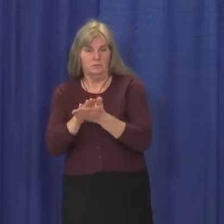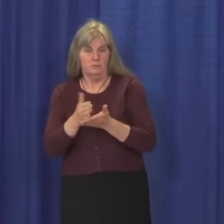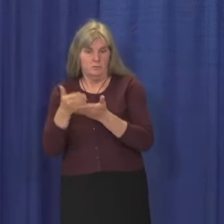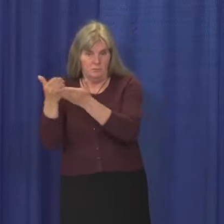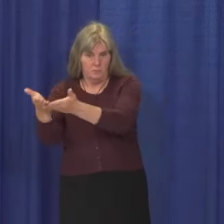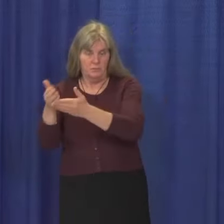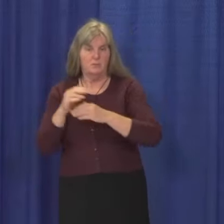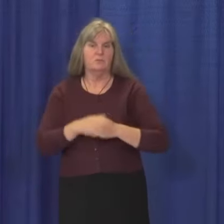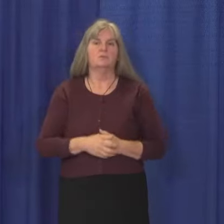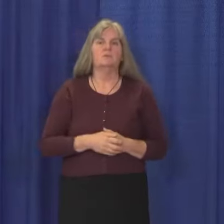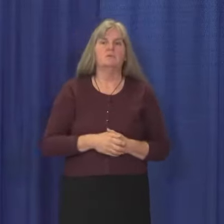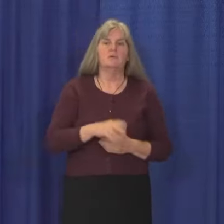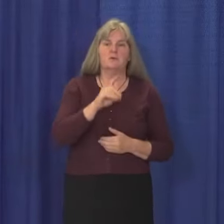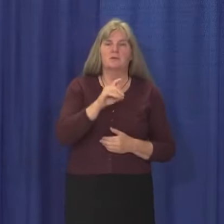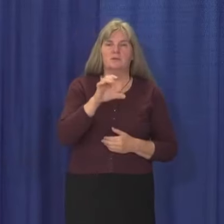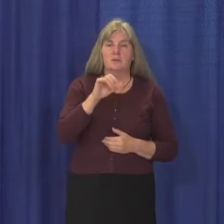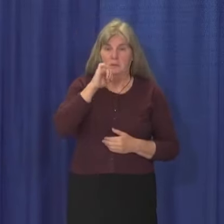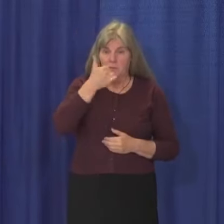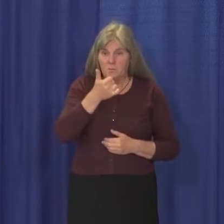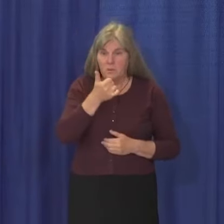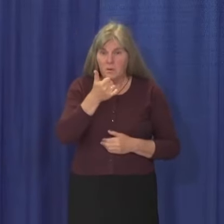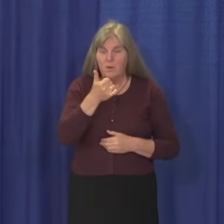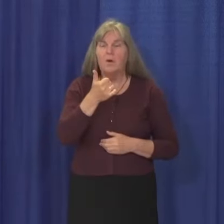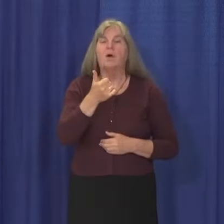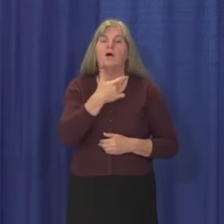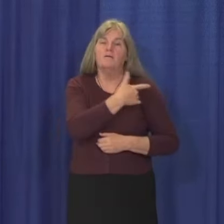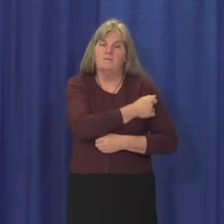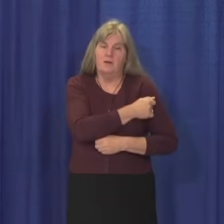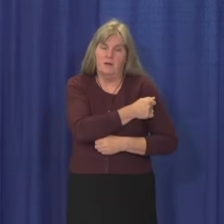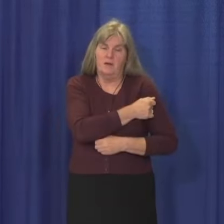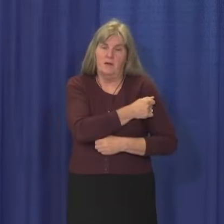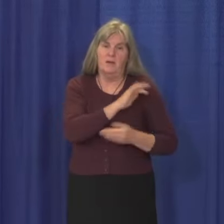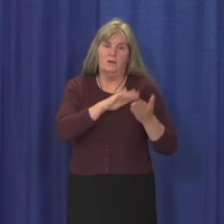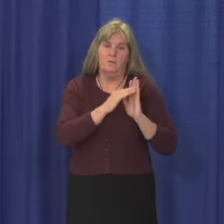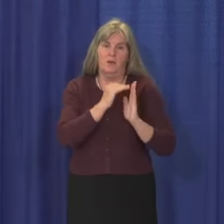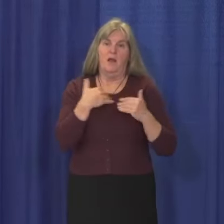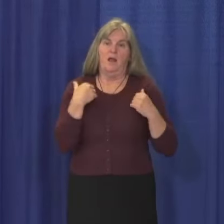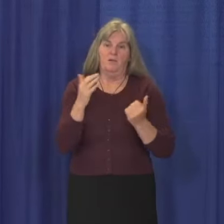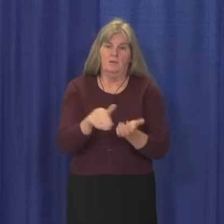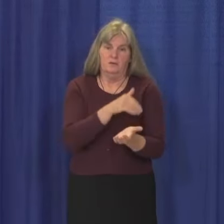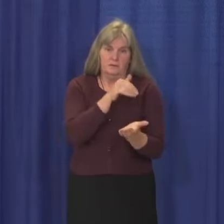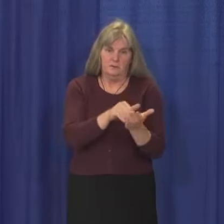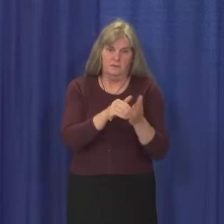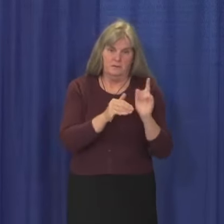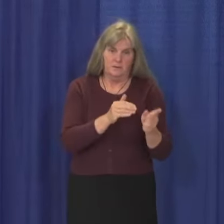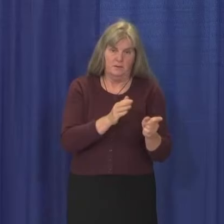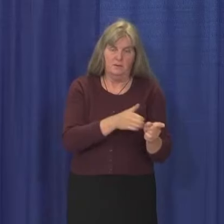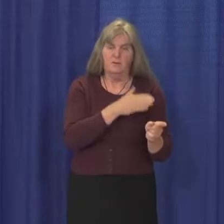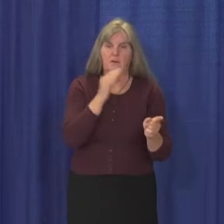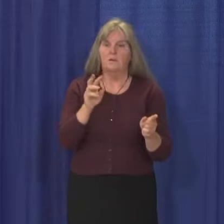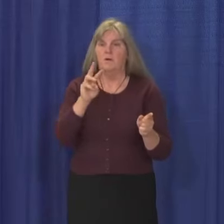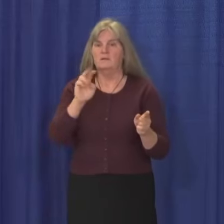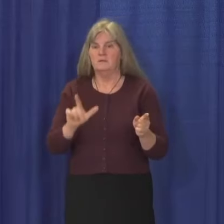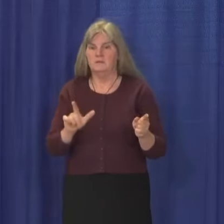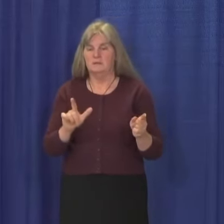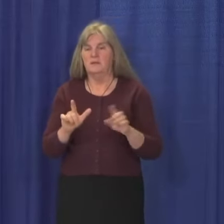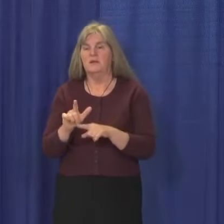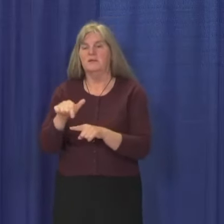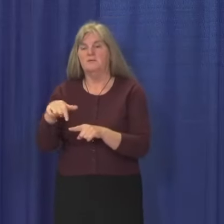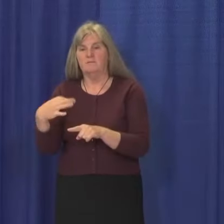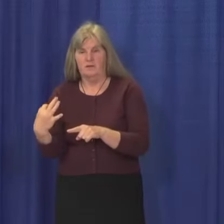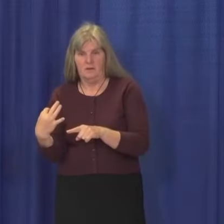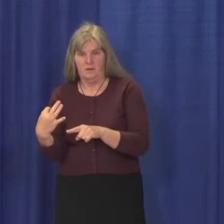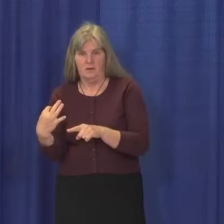There is a clinic in Dawson City tomorrow at the Community Health Center, and there will be a clinic in Watson Lake on